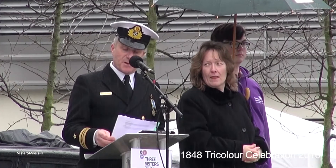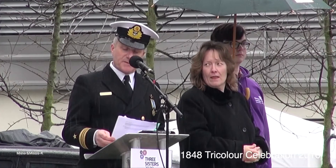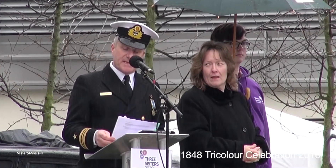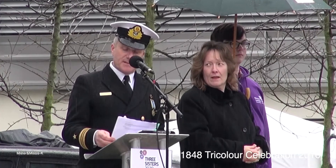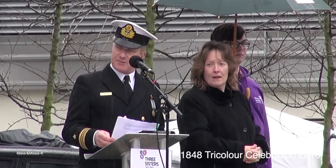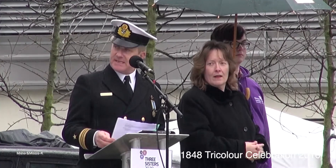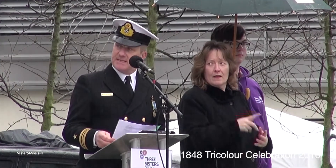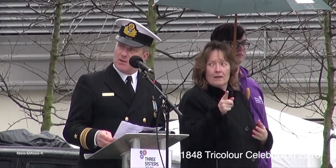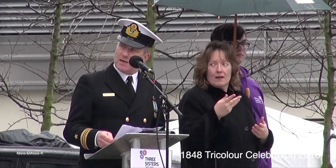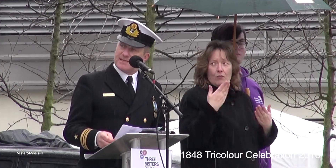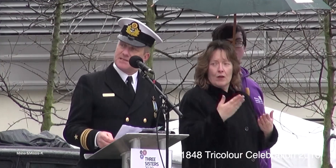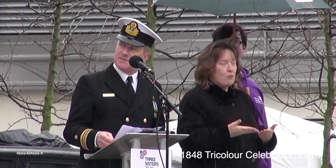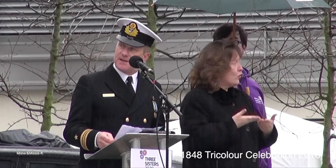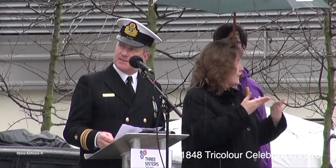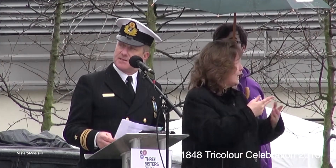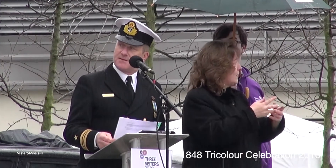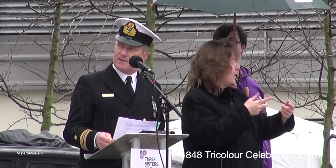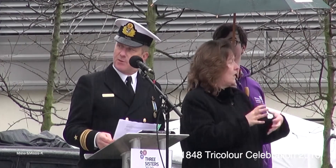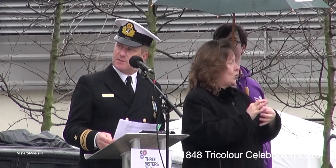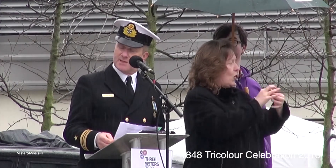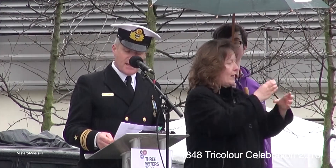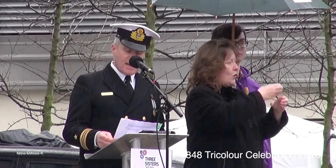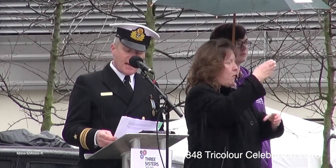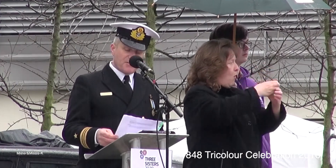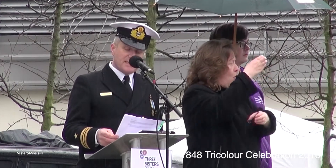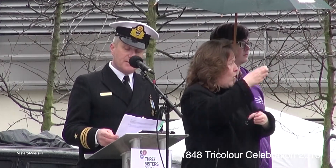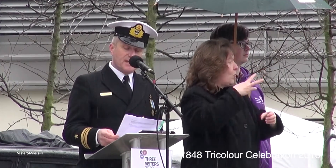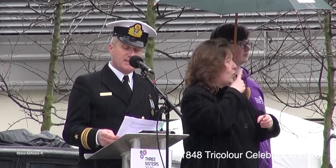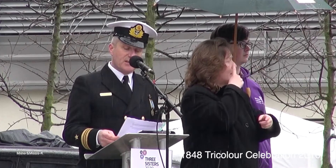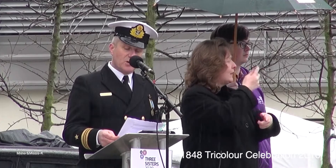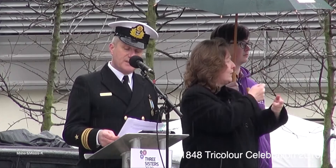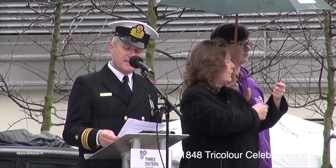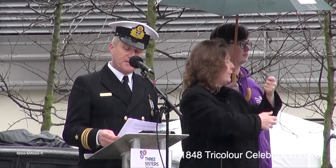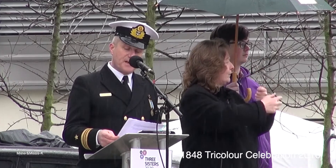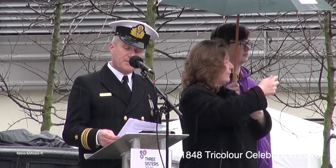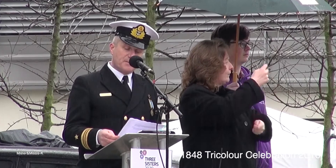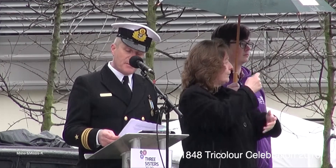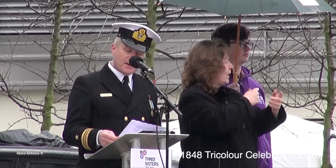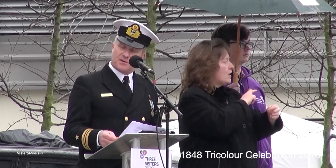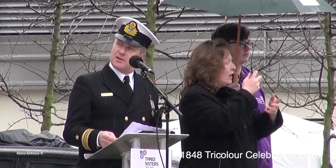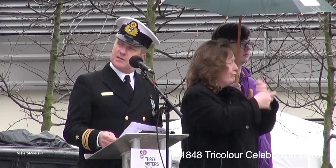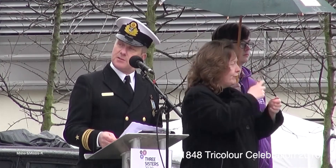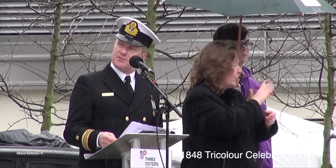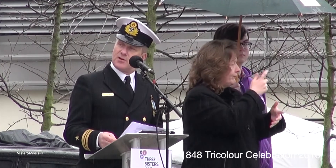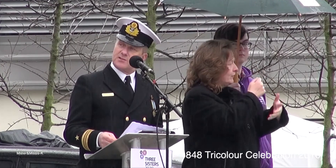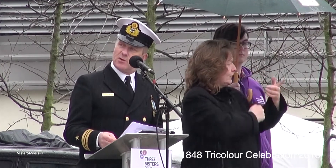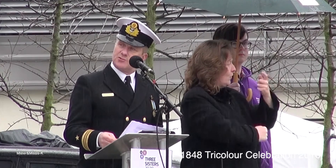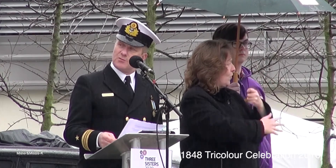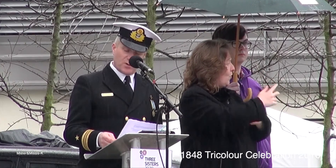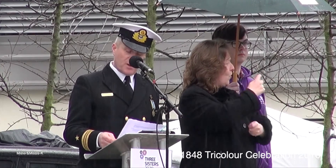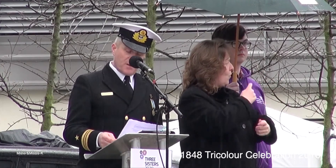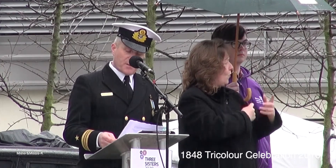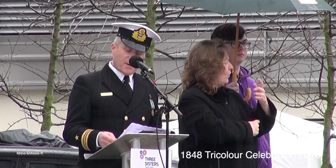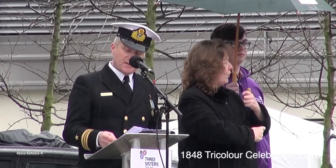officers will proceed now, attach the flags to the flagpoles and raise them in a slow, dignified manner to a slow